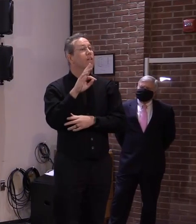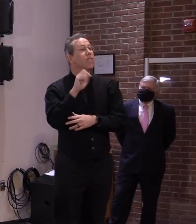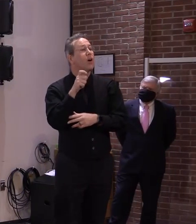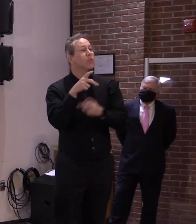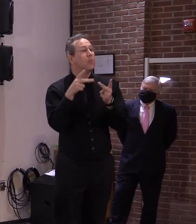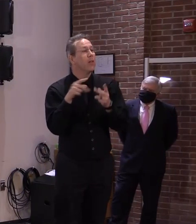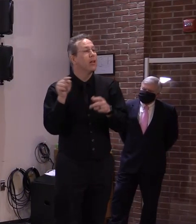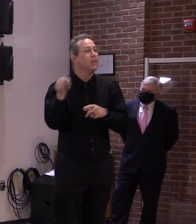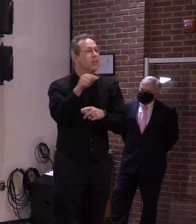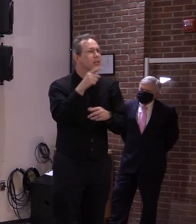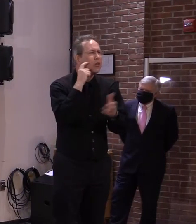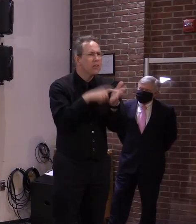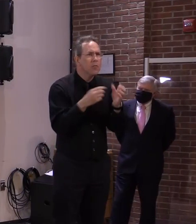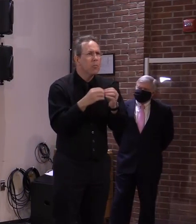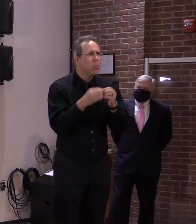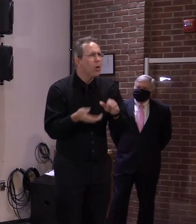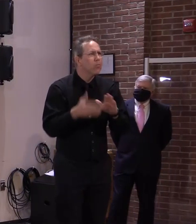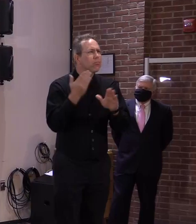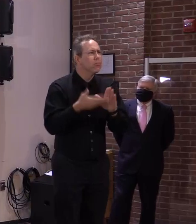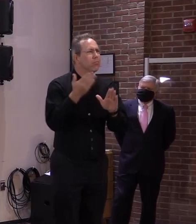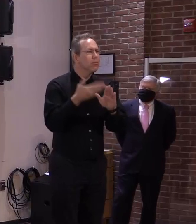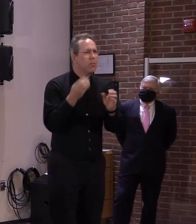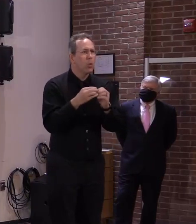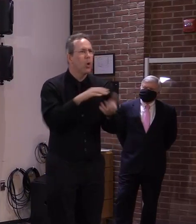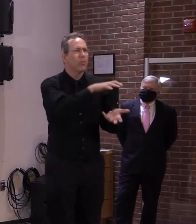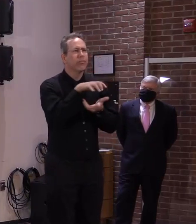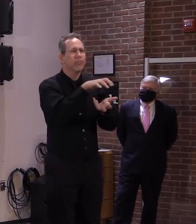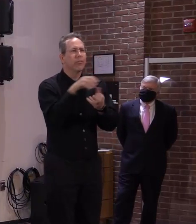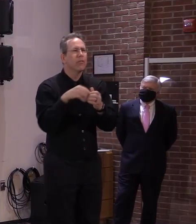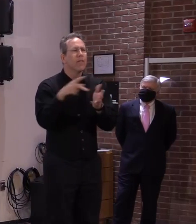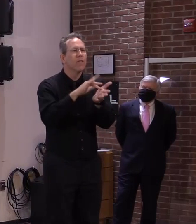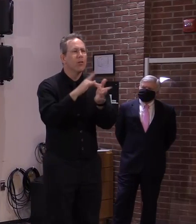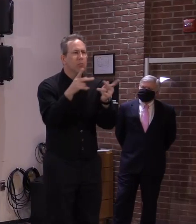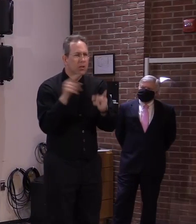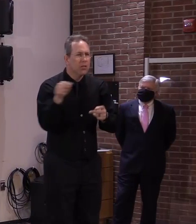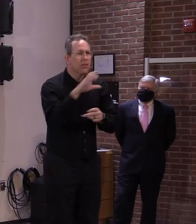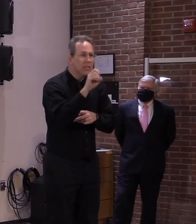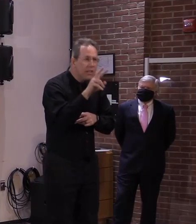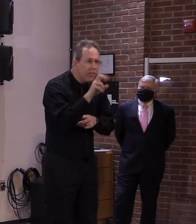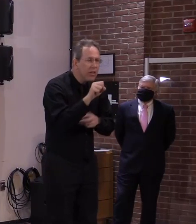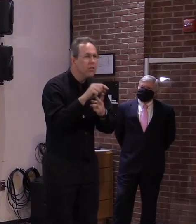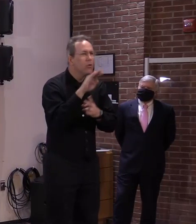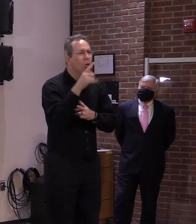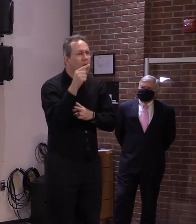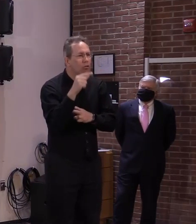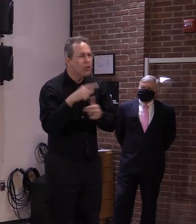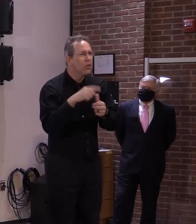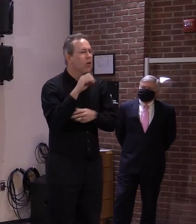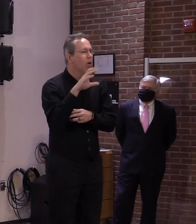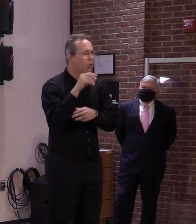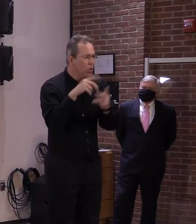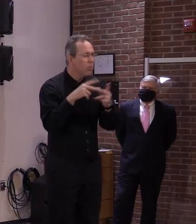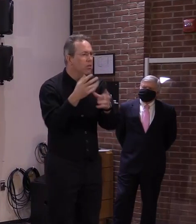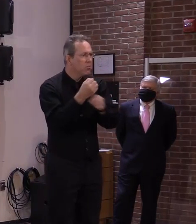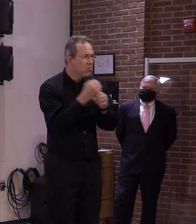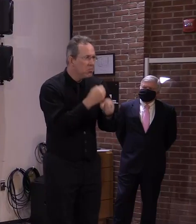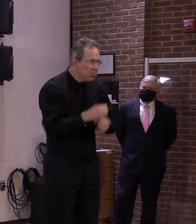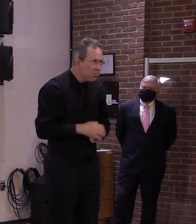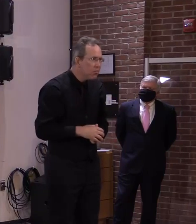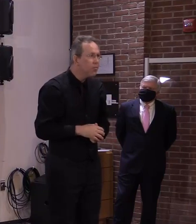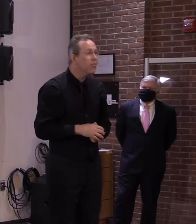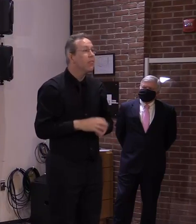its allocation. And it's good news that the federal pharmacy program is getting more, but